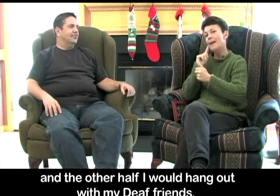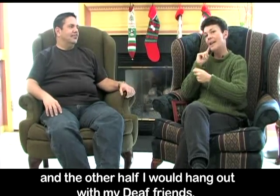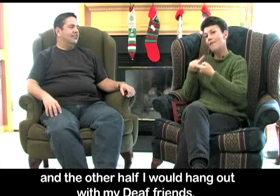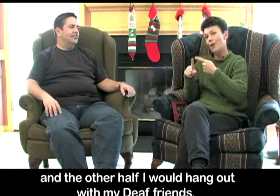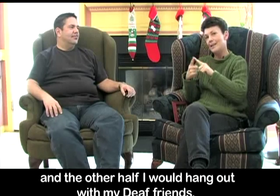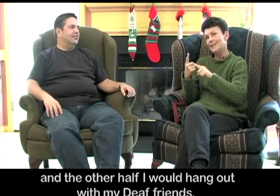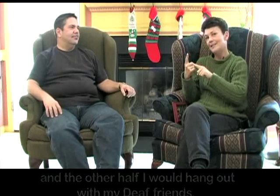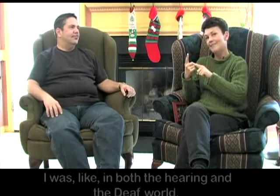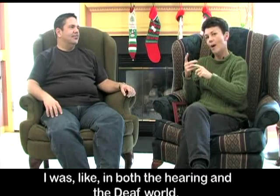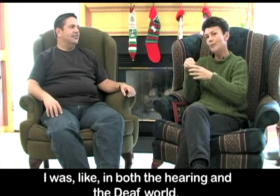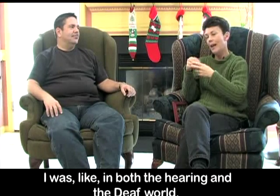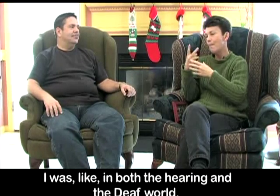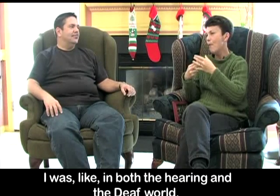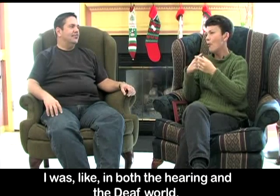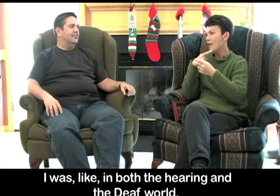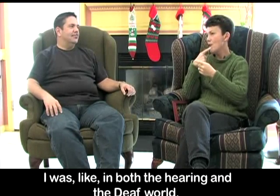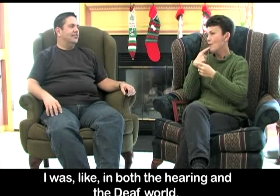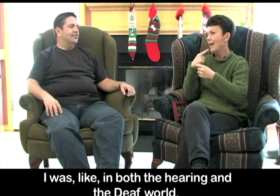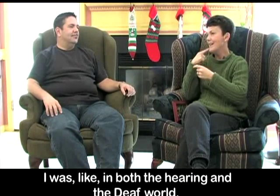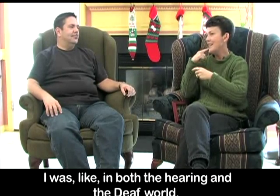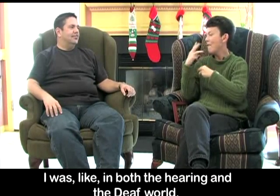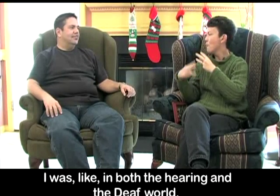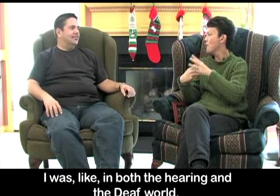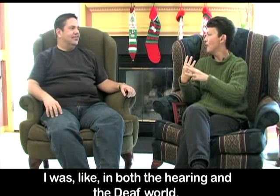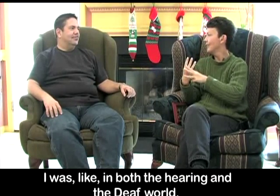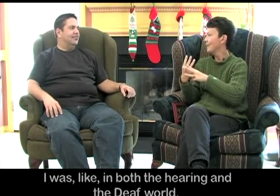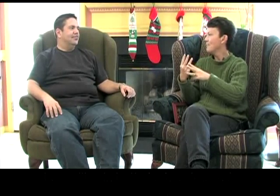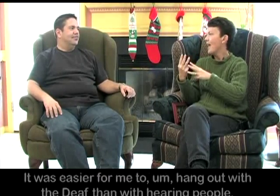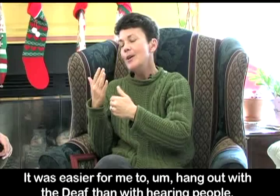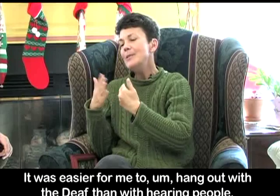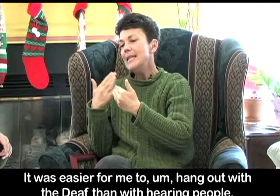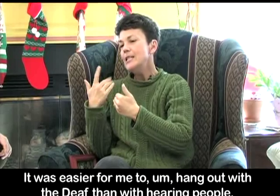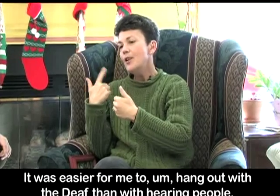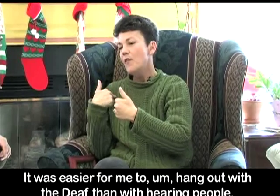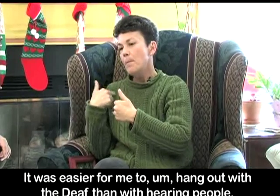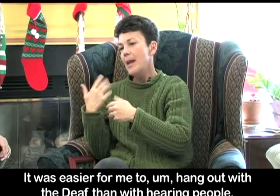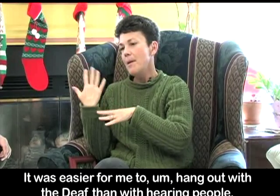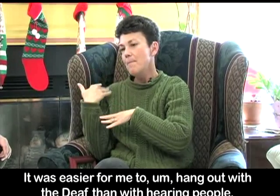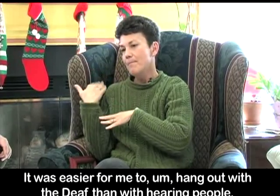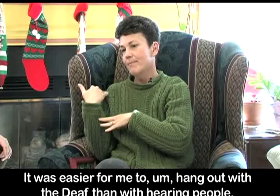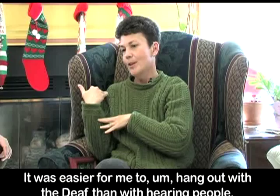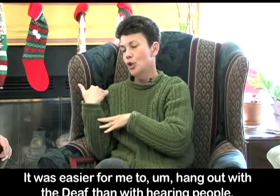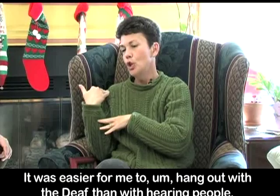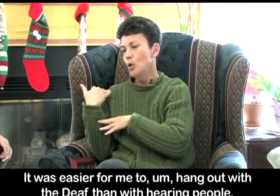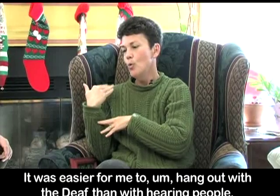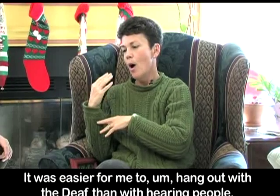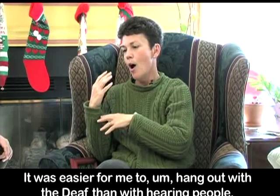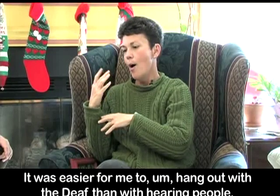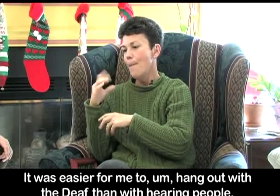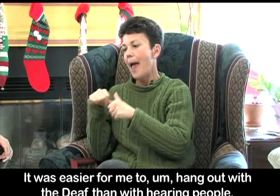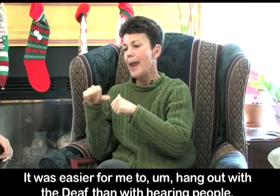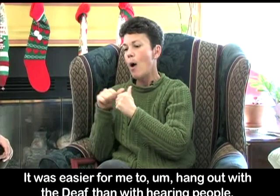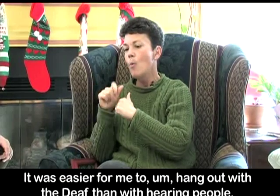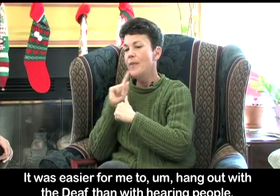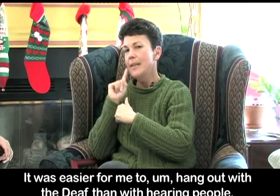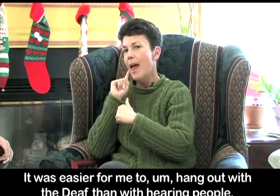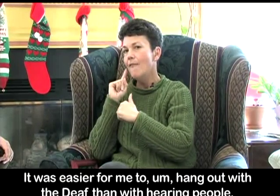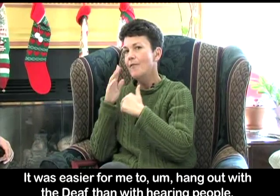deaf friends. I was like in both the hearing and the deaf world. It was easier for me to hang out with the deaf than